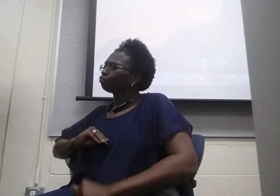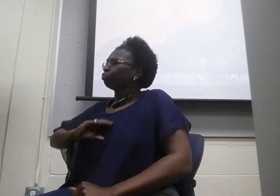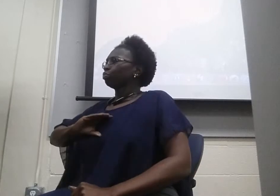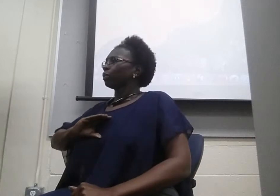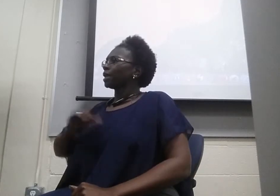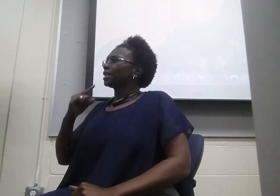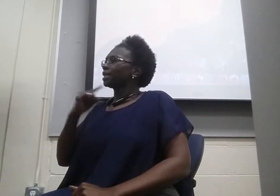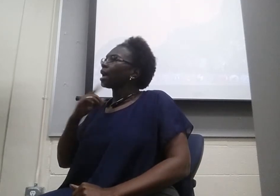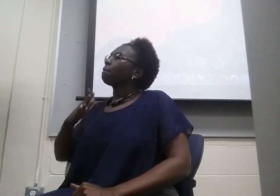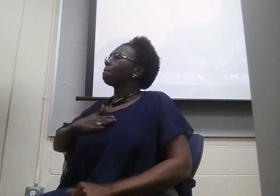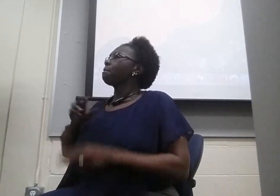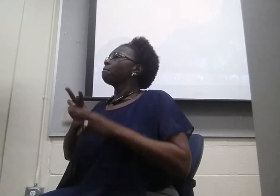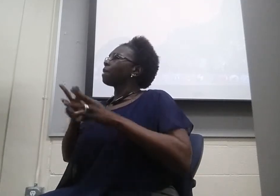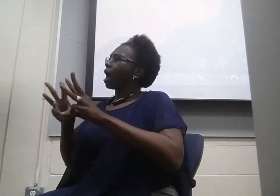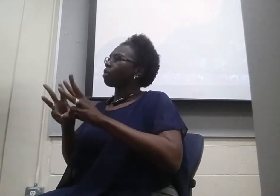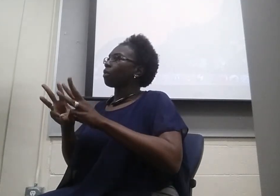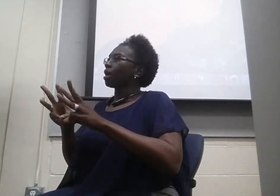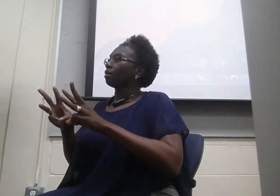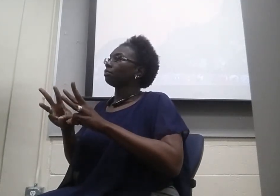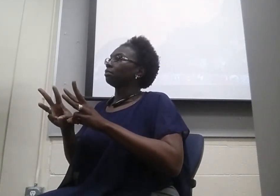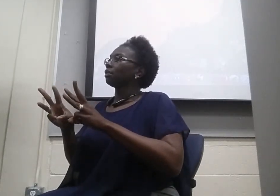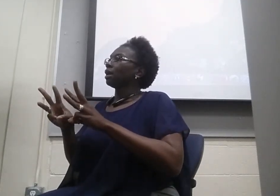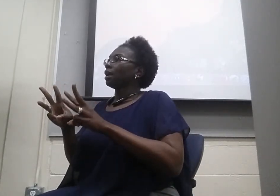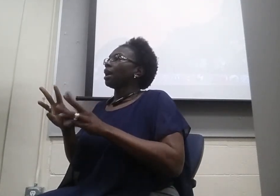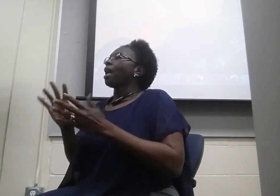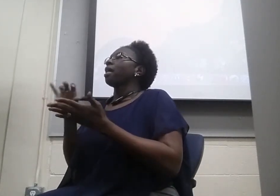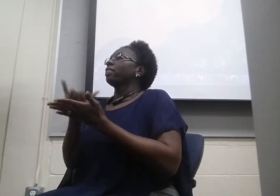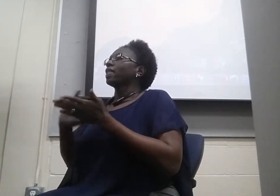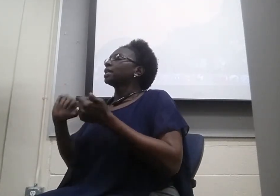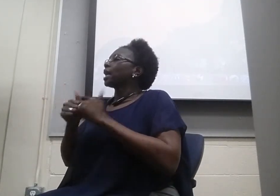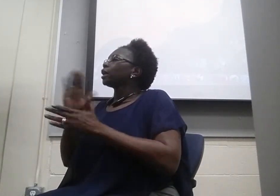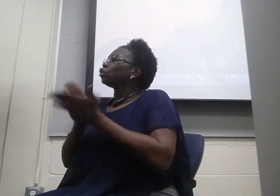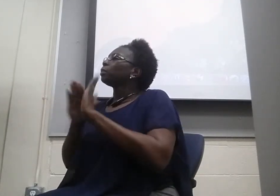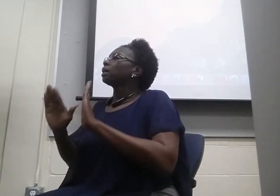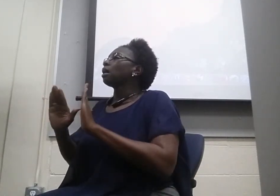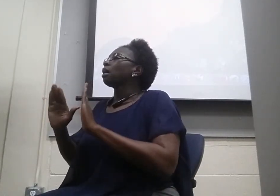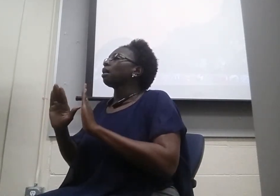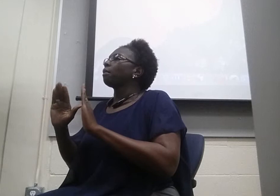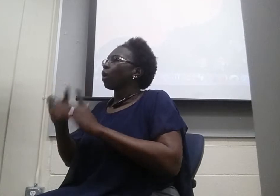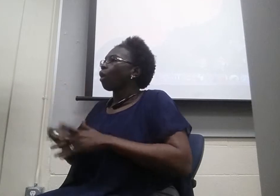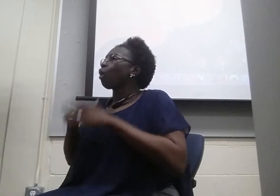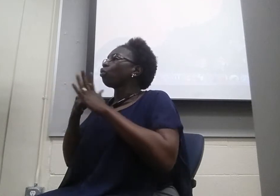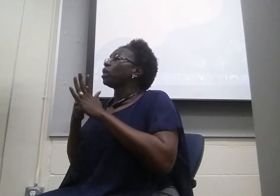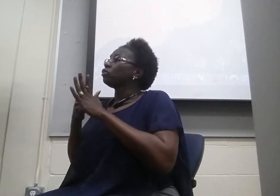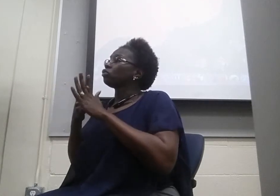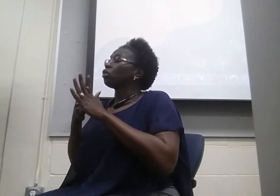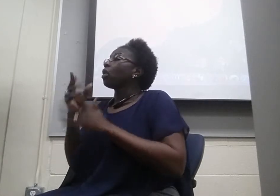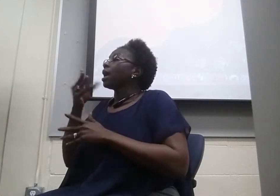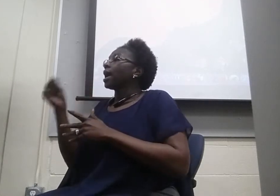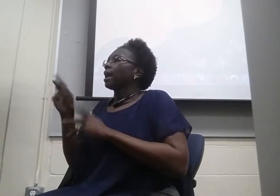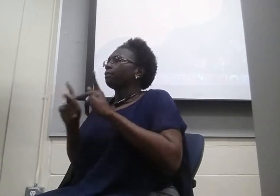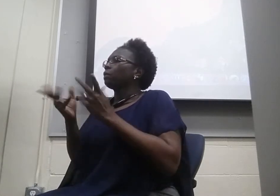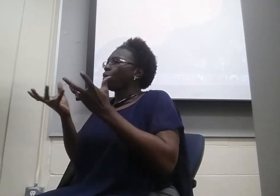things. And that's what's going to make you distinctive. And ideally, that's eventually what's going to make people want you to do a project versus somebody